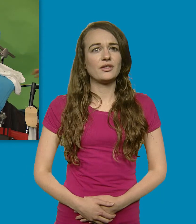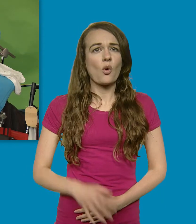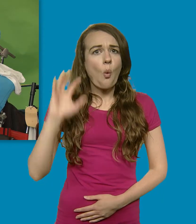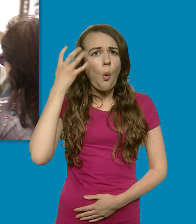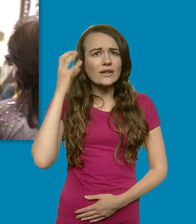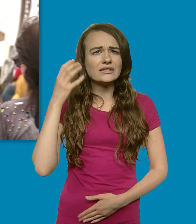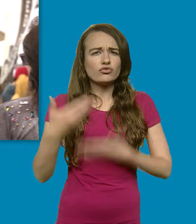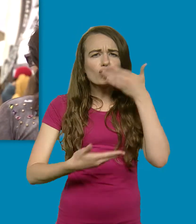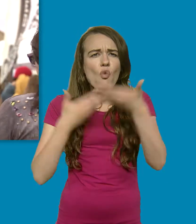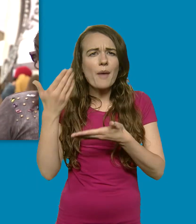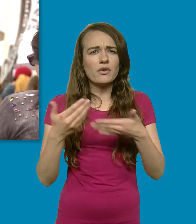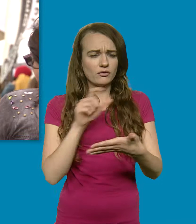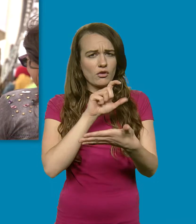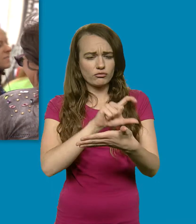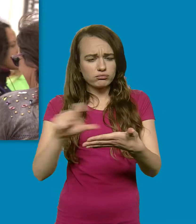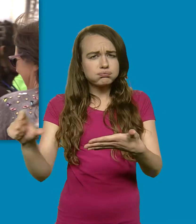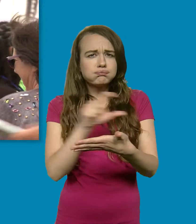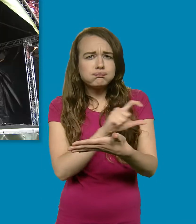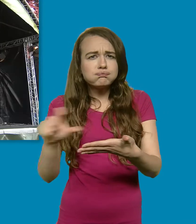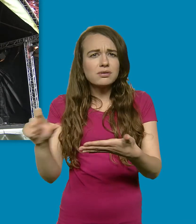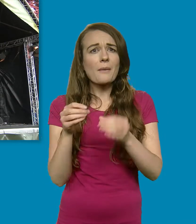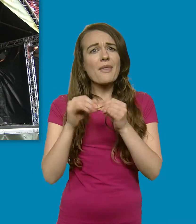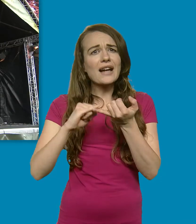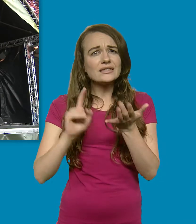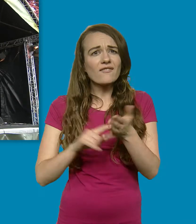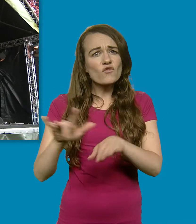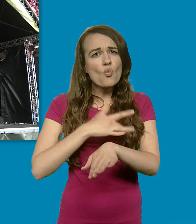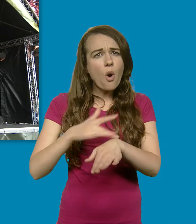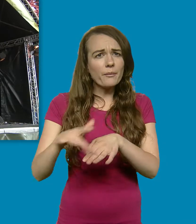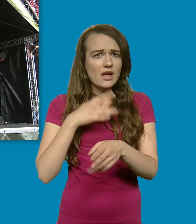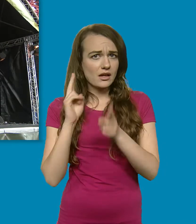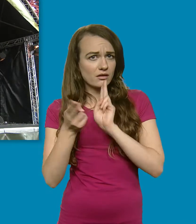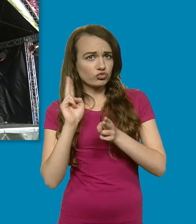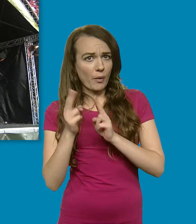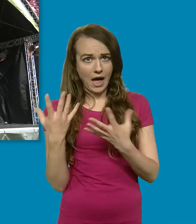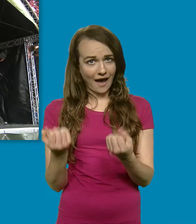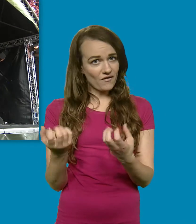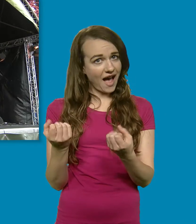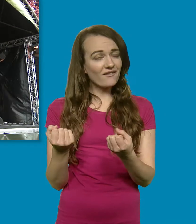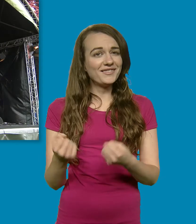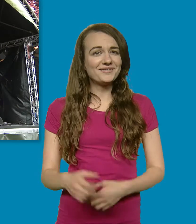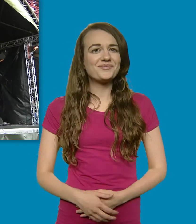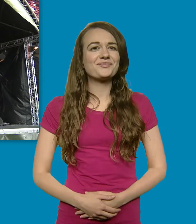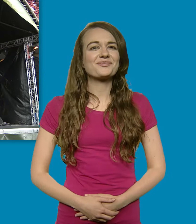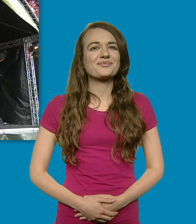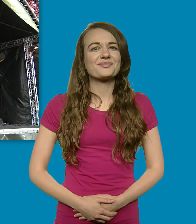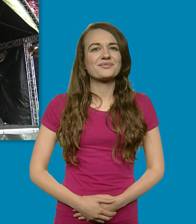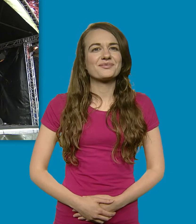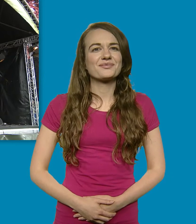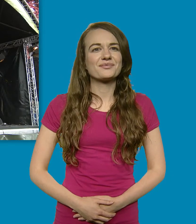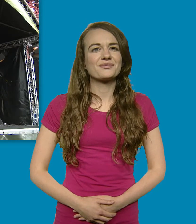description, large print programs and BSL performance interpretations will be available too.